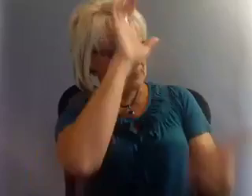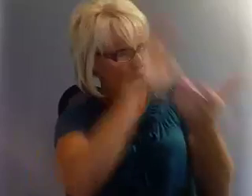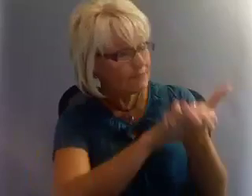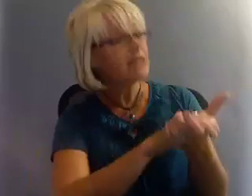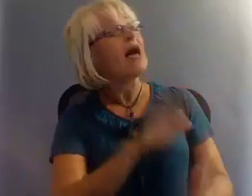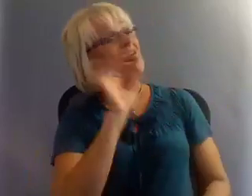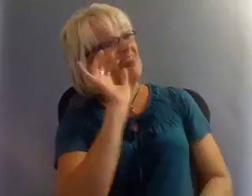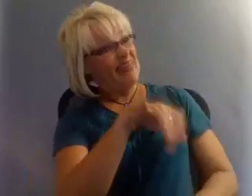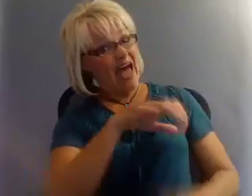in the middle of the living room.